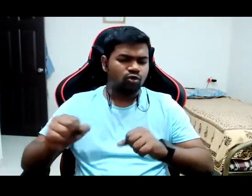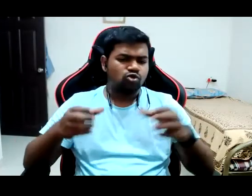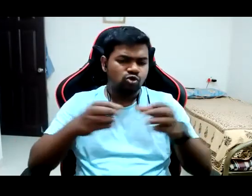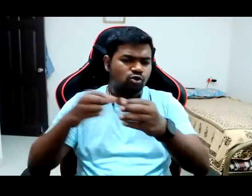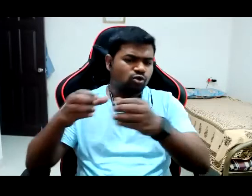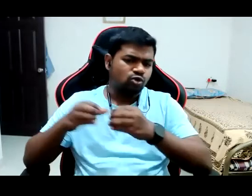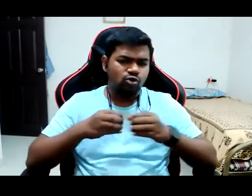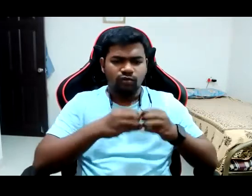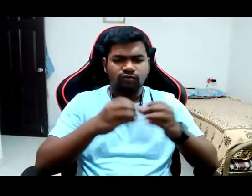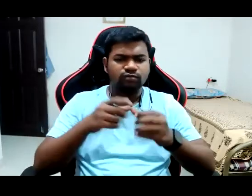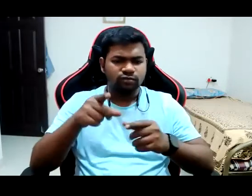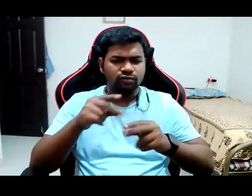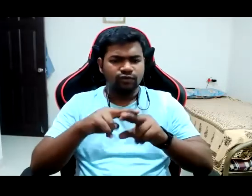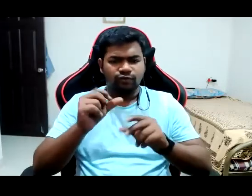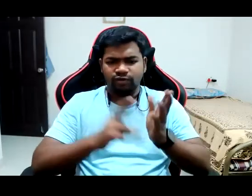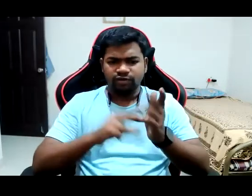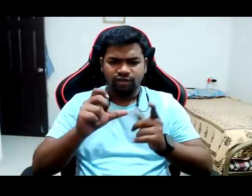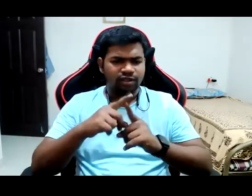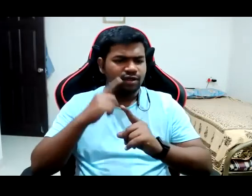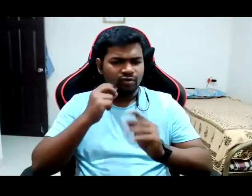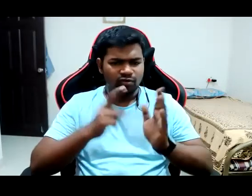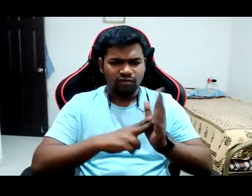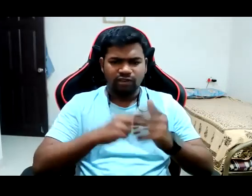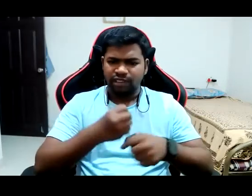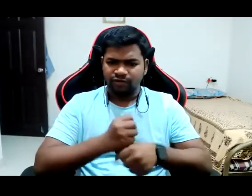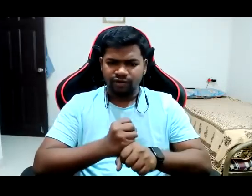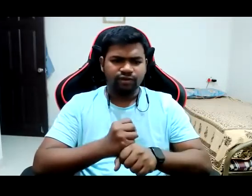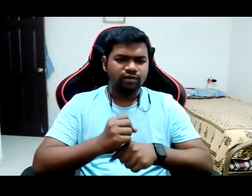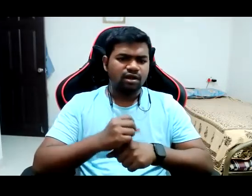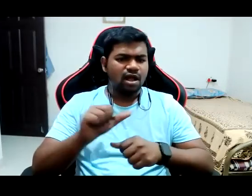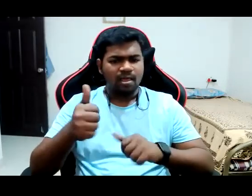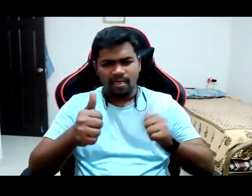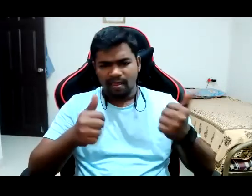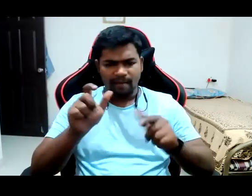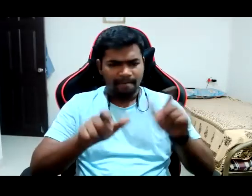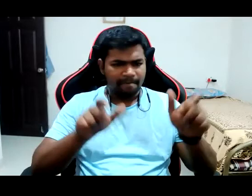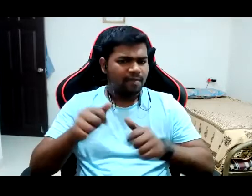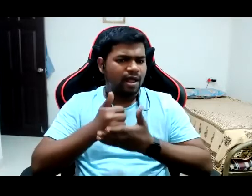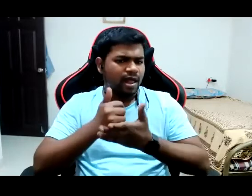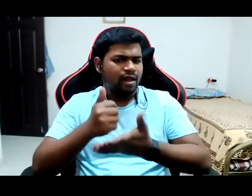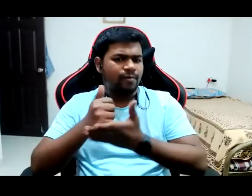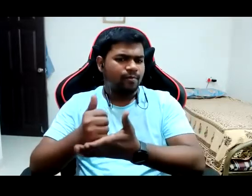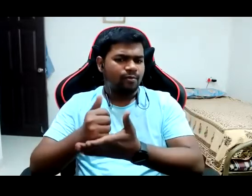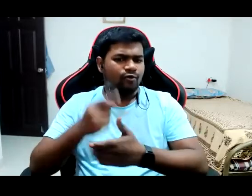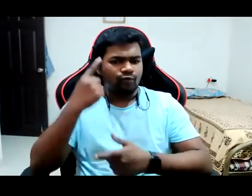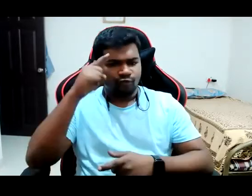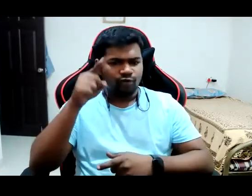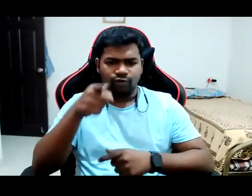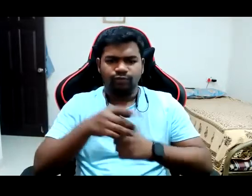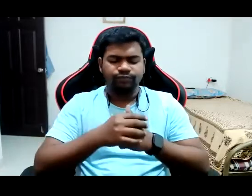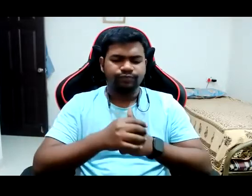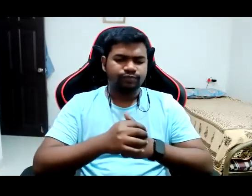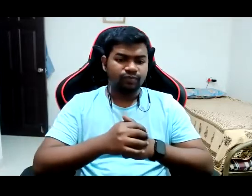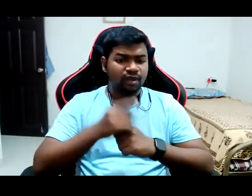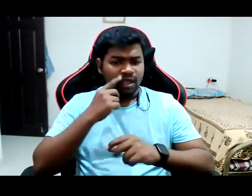there's a functionality to create your own private groups without iSTEM or other people coming and helping and creating them for you. So even if